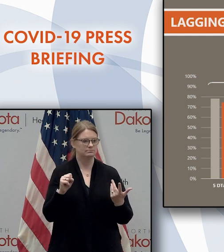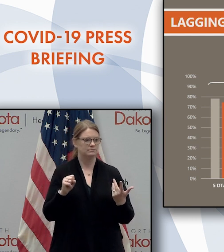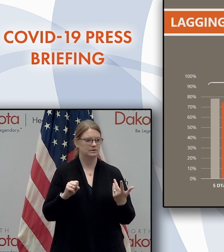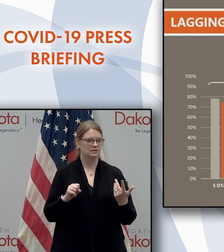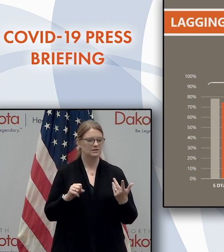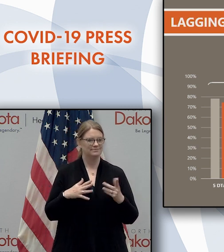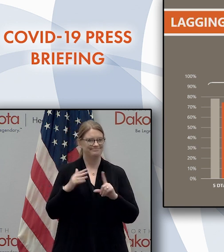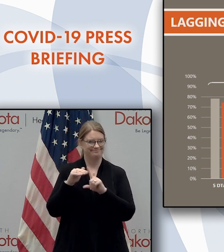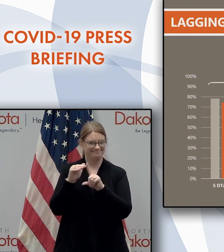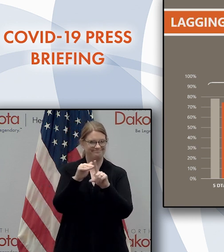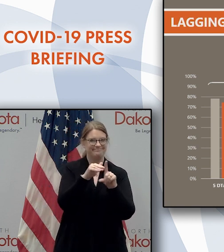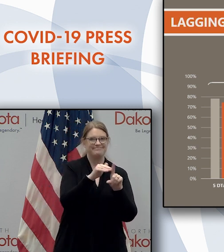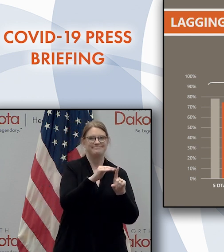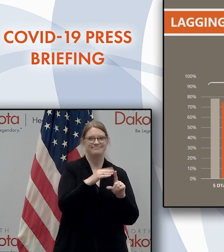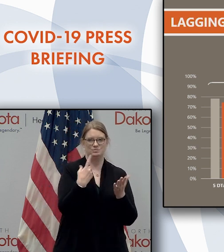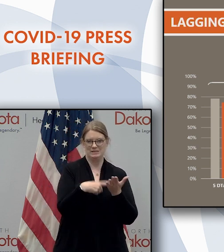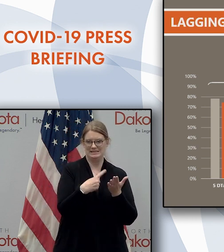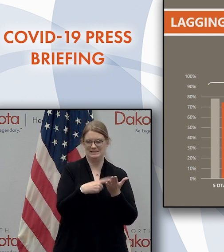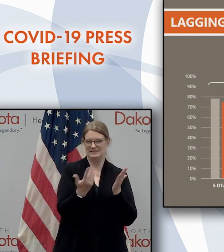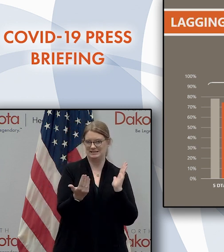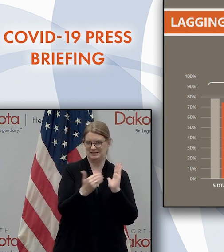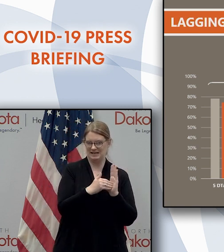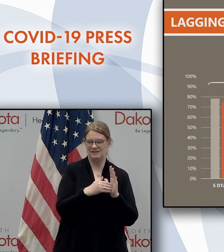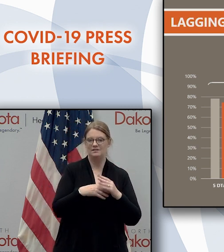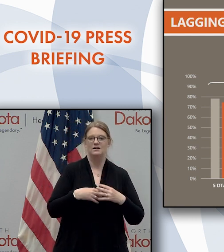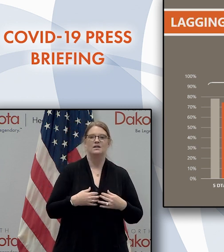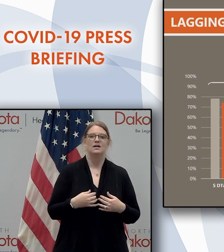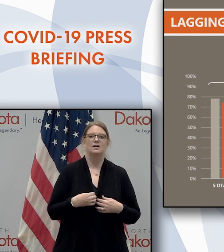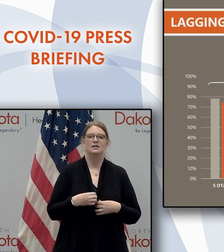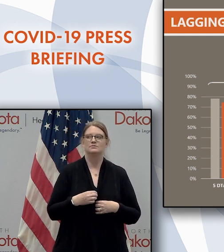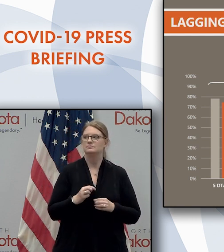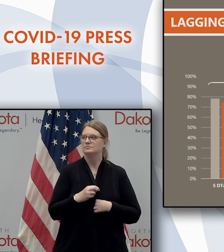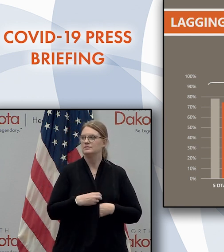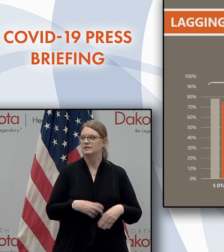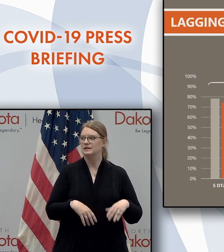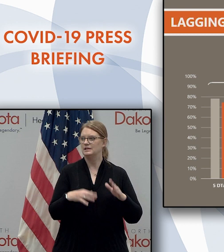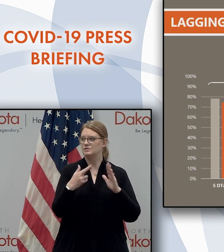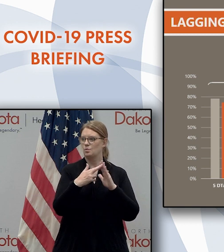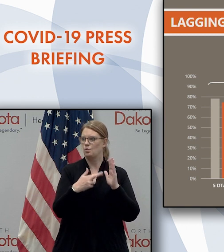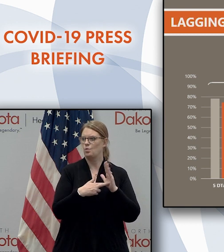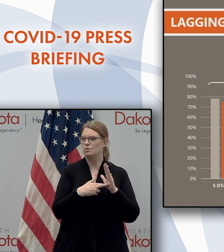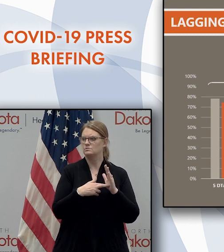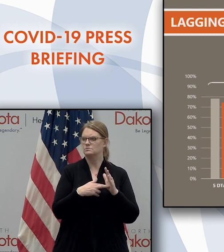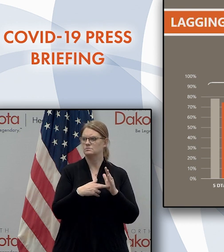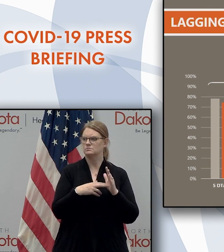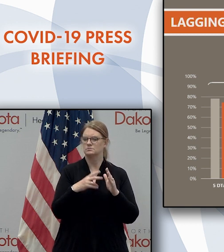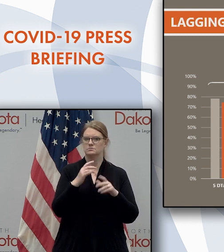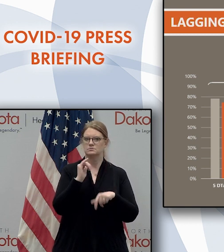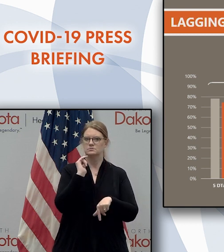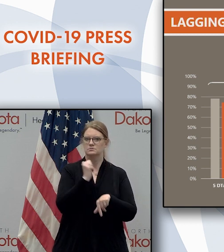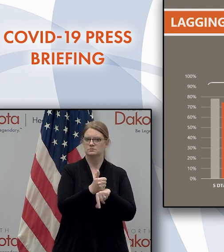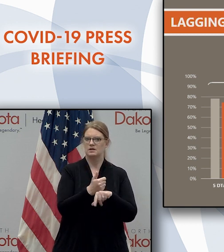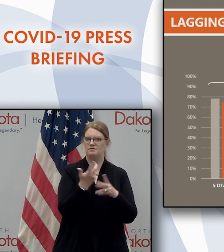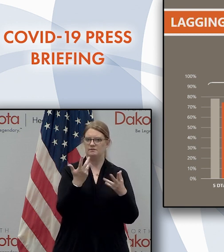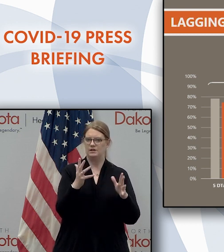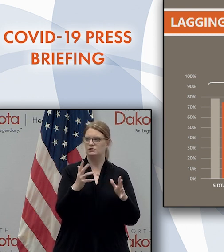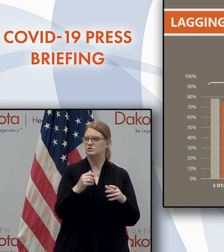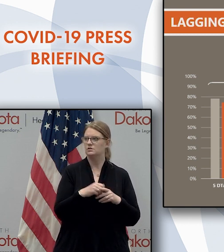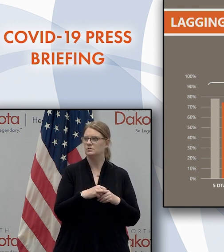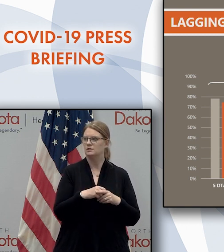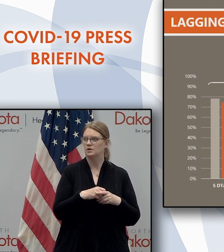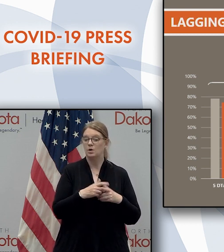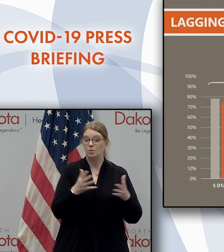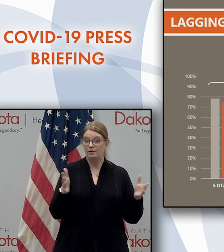a reminder. We've talked about it before, but these rules remain in place, and so we encourage all parents to that. We